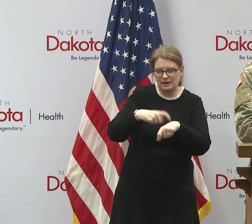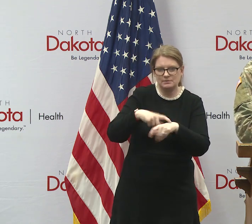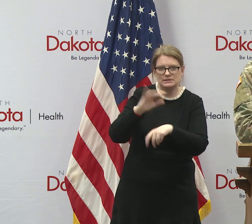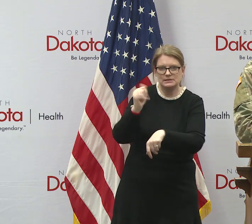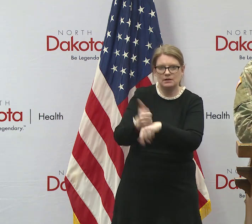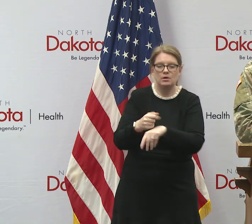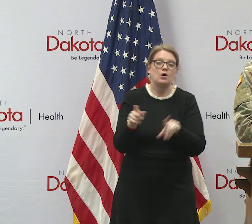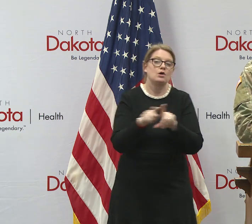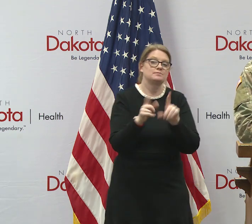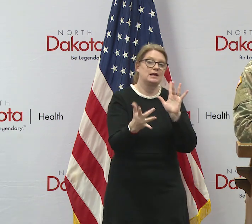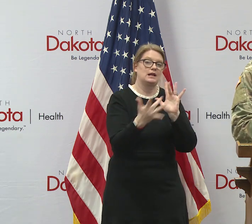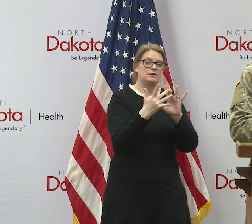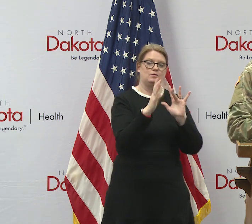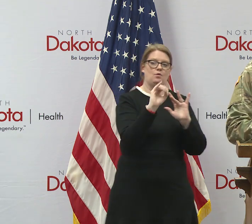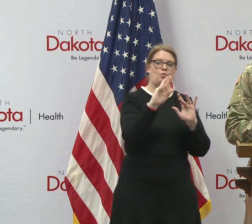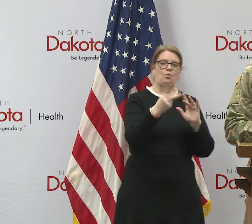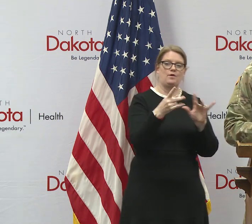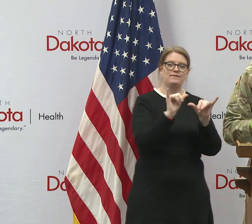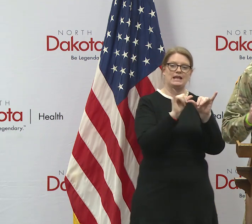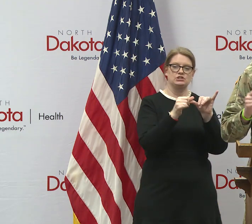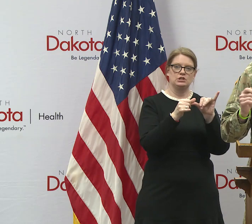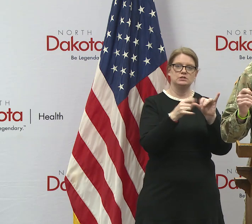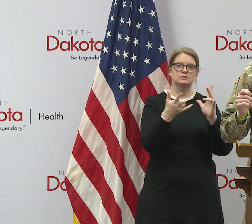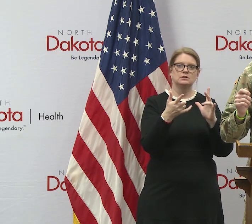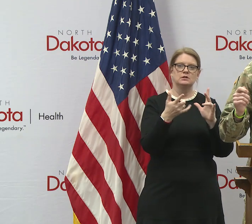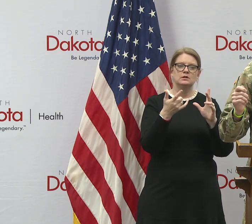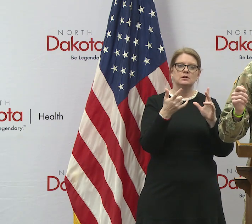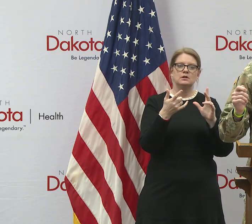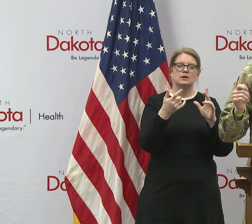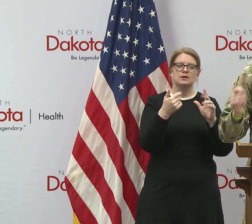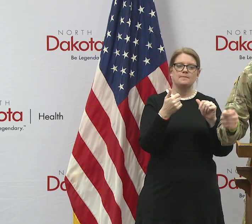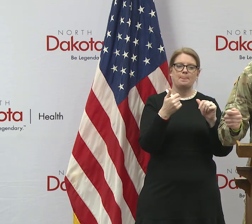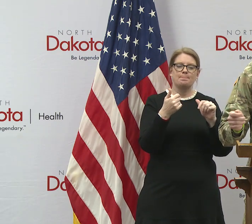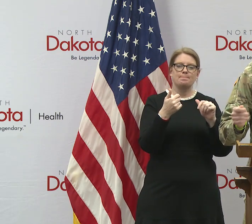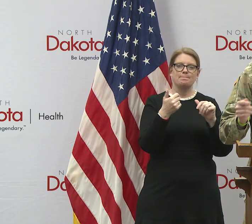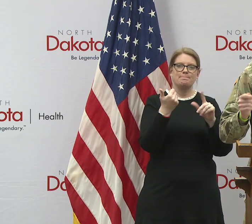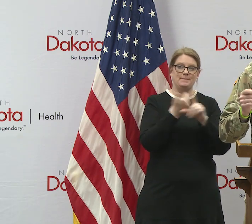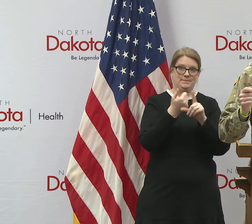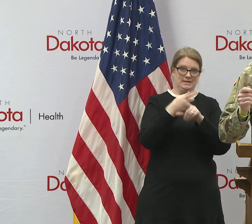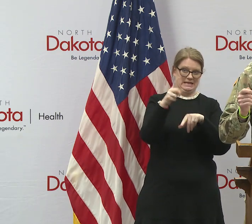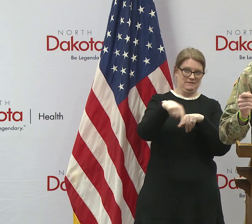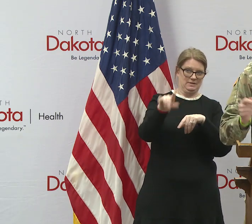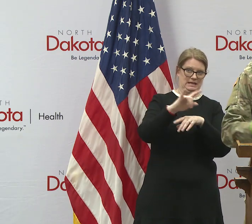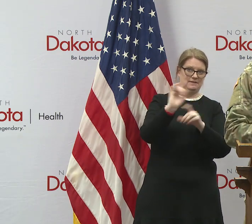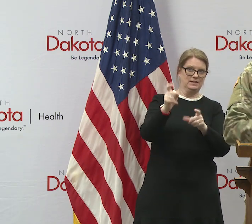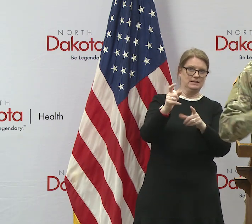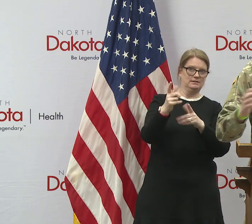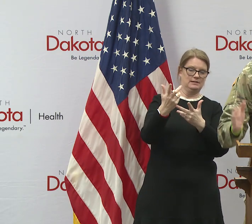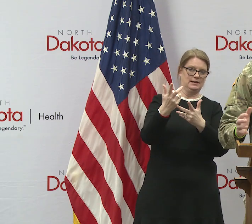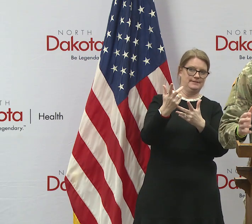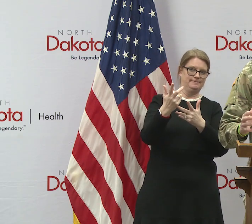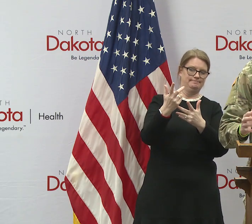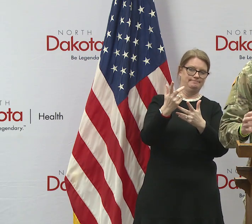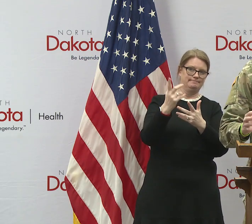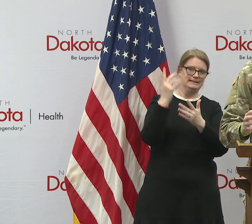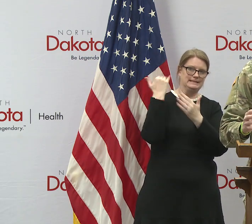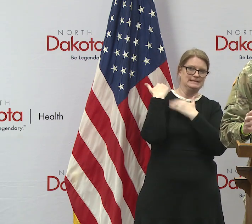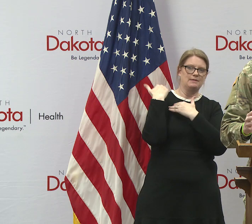Corps of Engineers, and they have been given a assignment under the Stafford